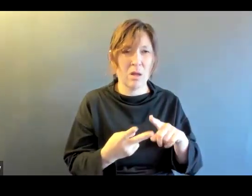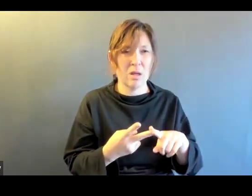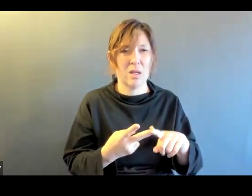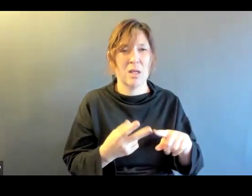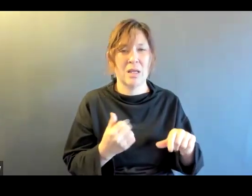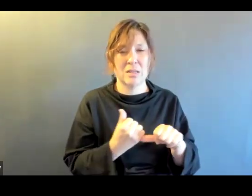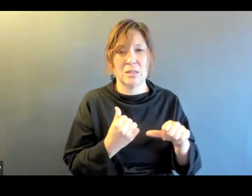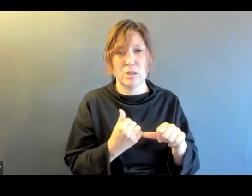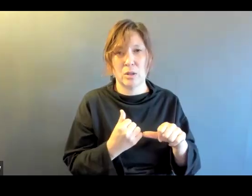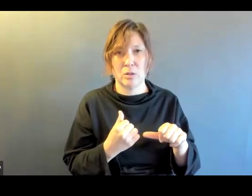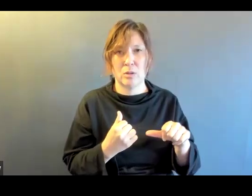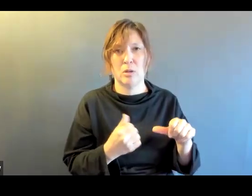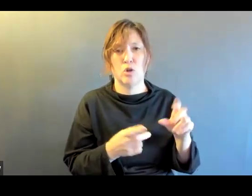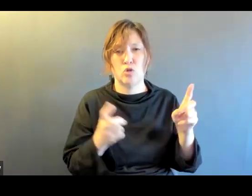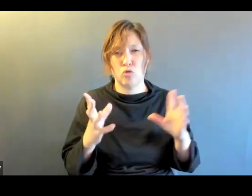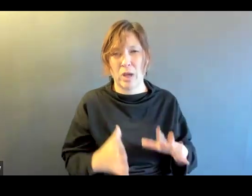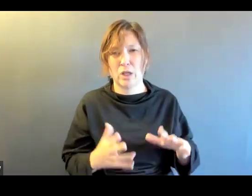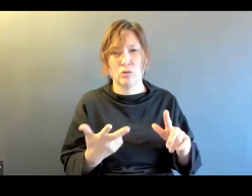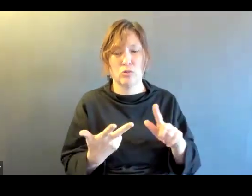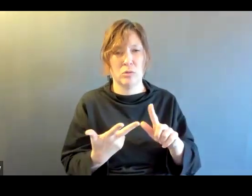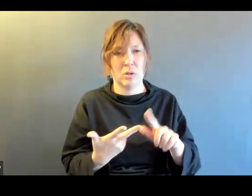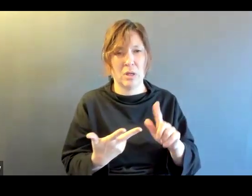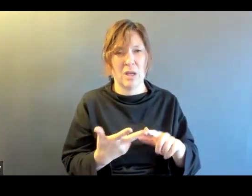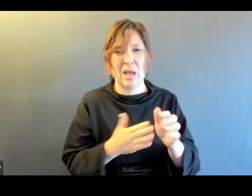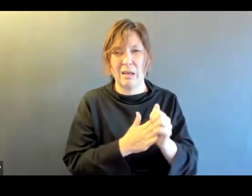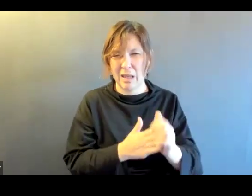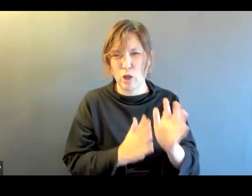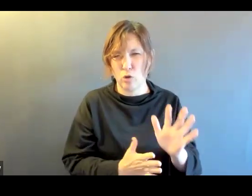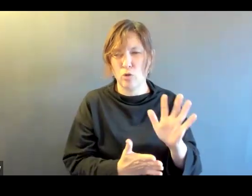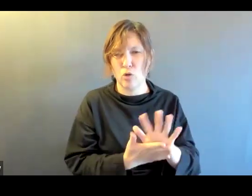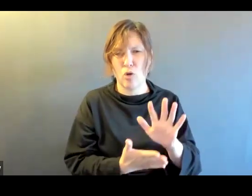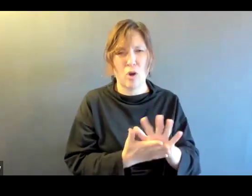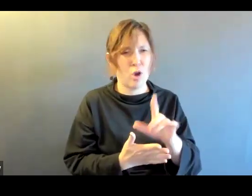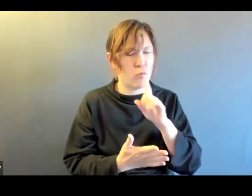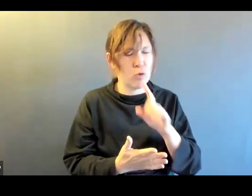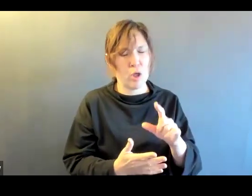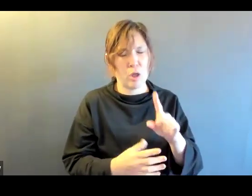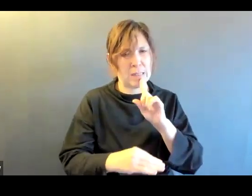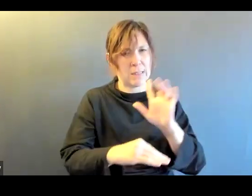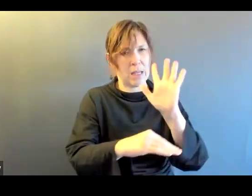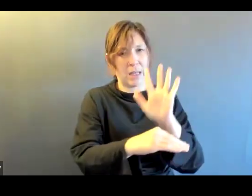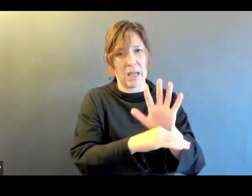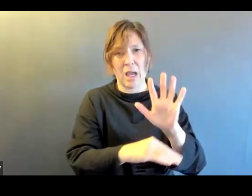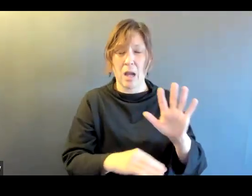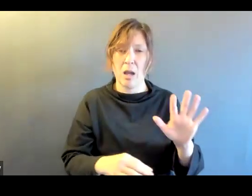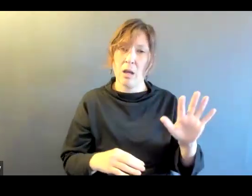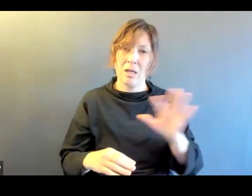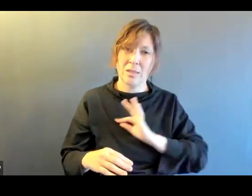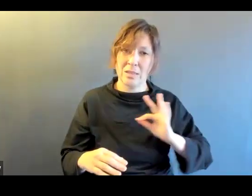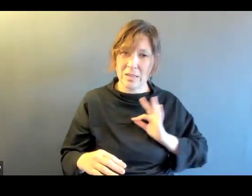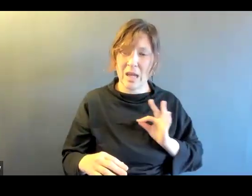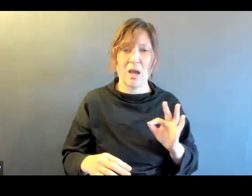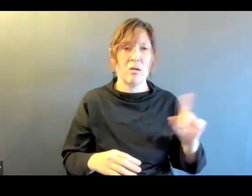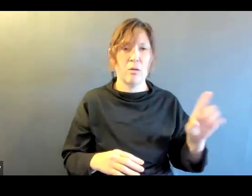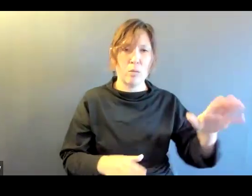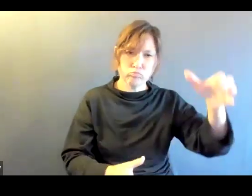BASIS members are experienced, hardworking, dedicated professionals. They provide expertise and leadership in our schools and departments and